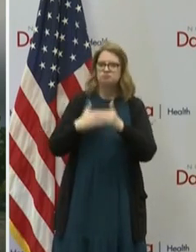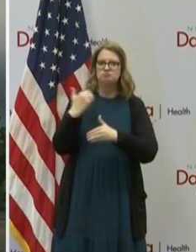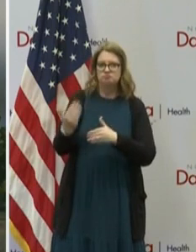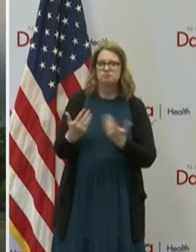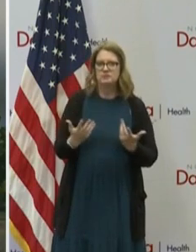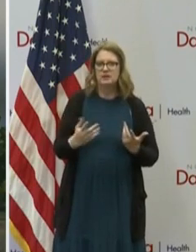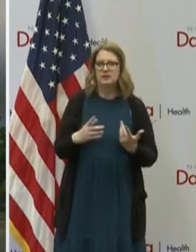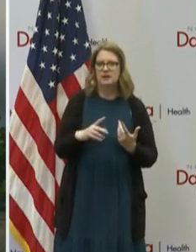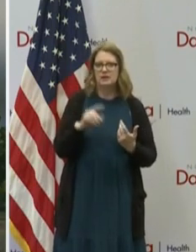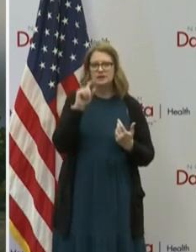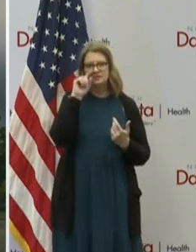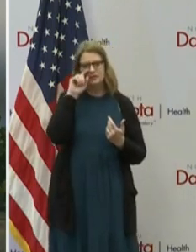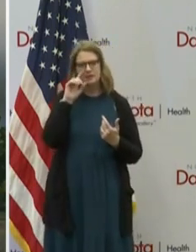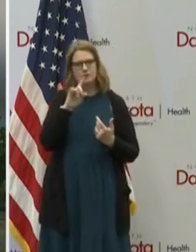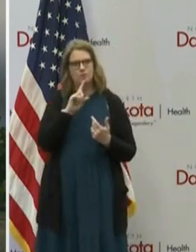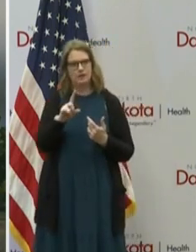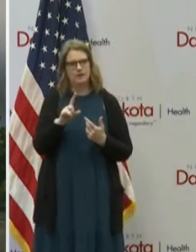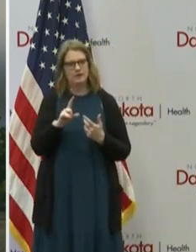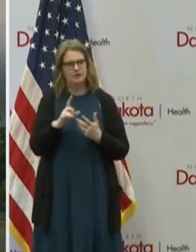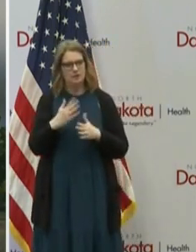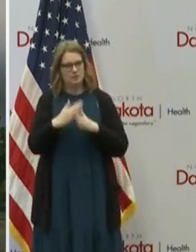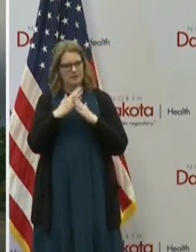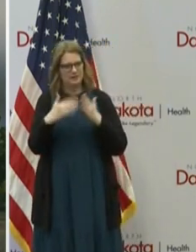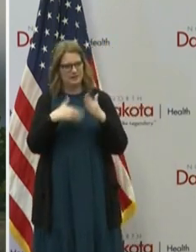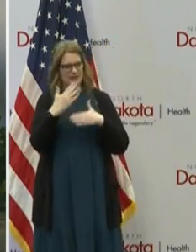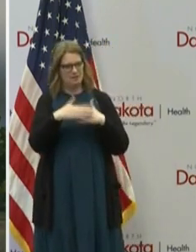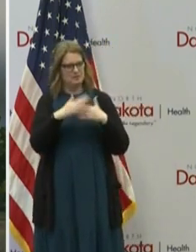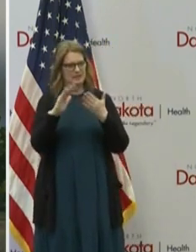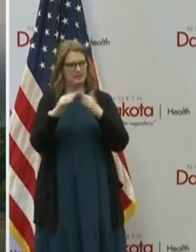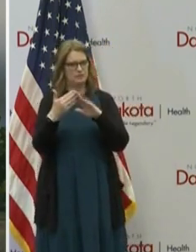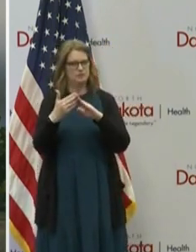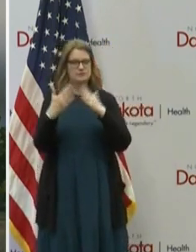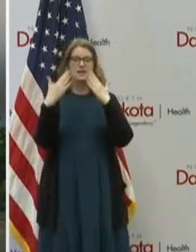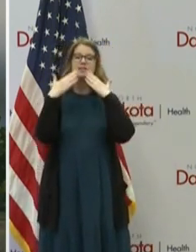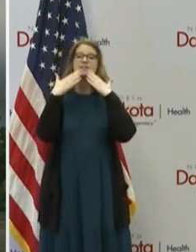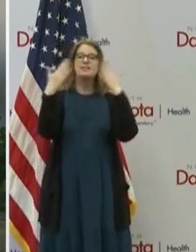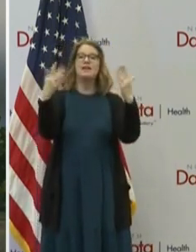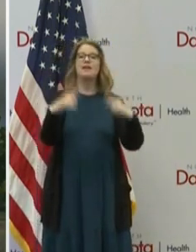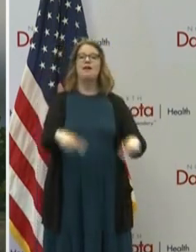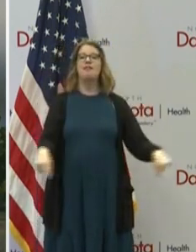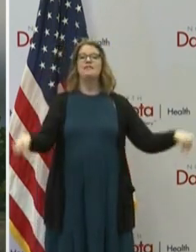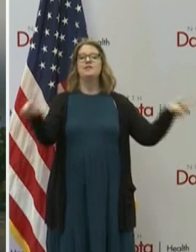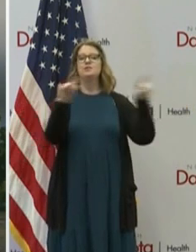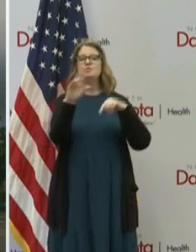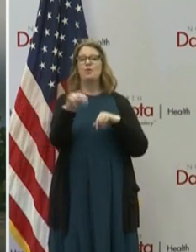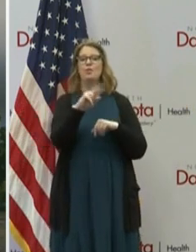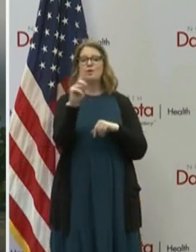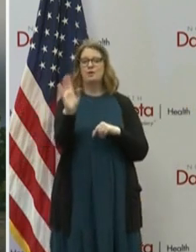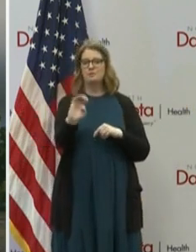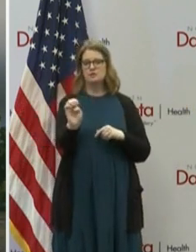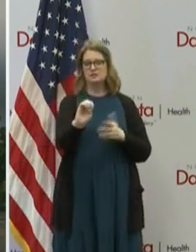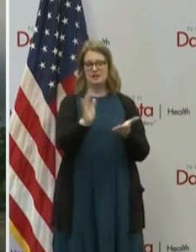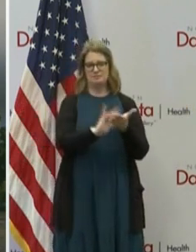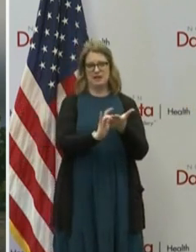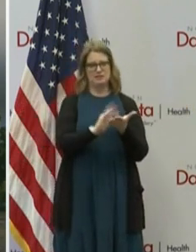while serving their neighbors and their communities. So thank you to all of North Dakota's emergency medical services team